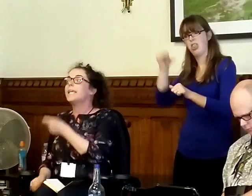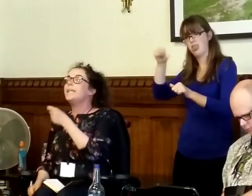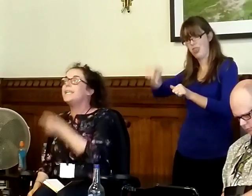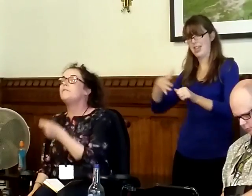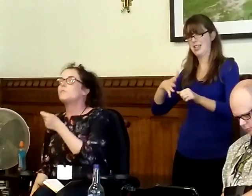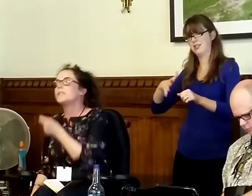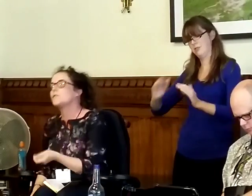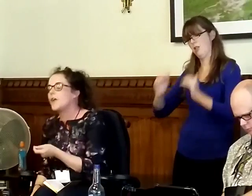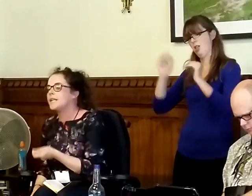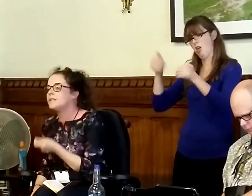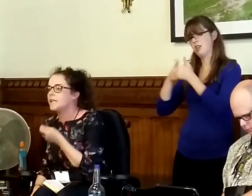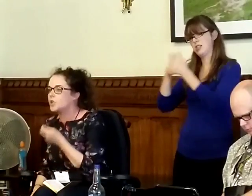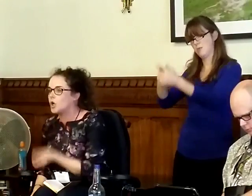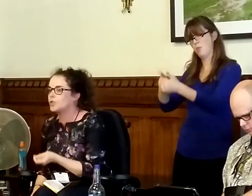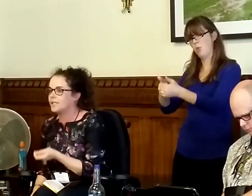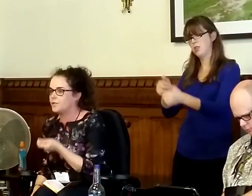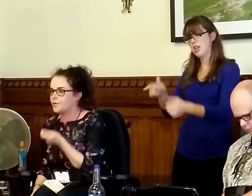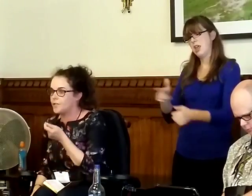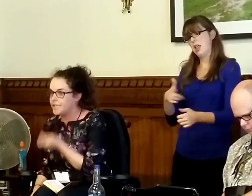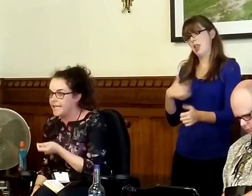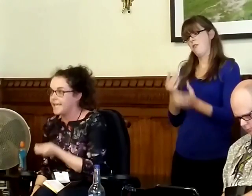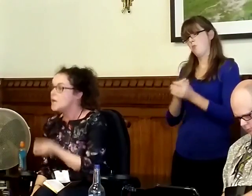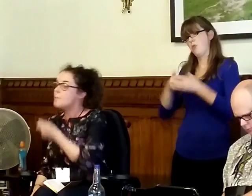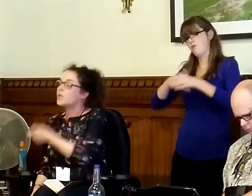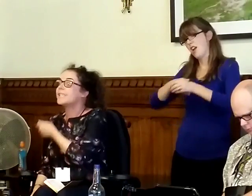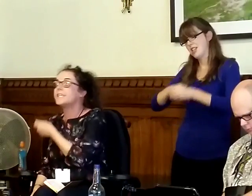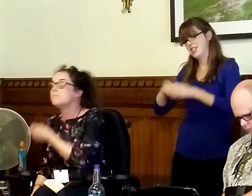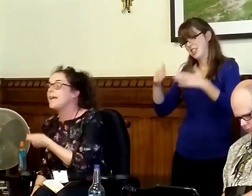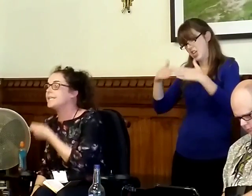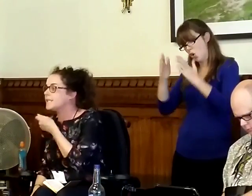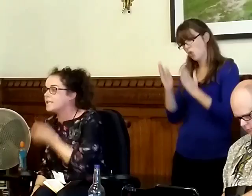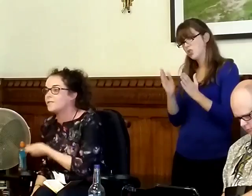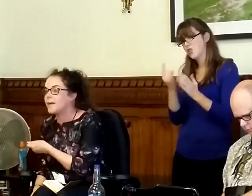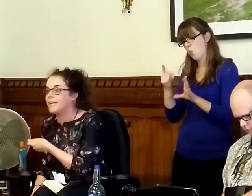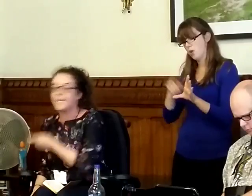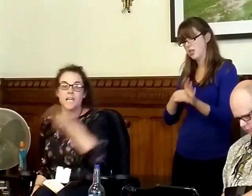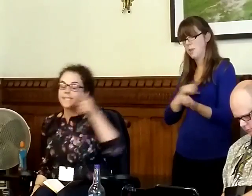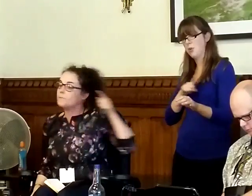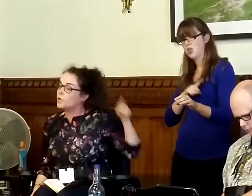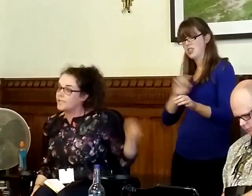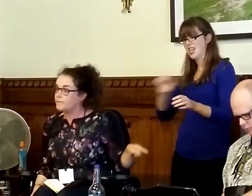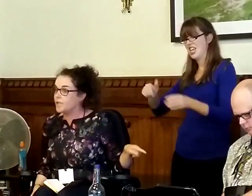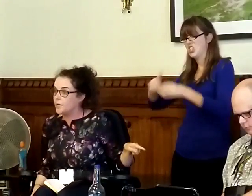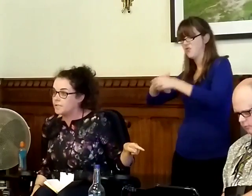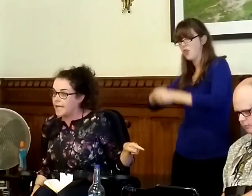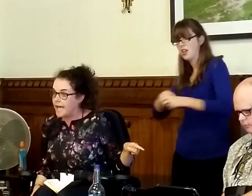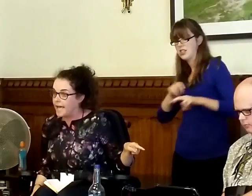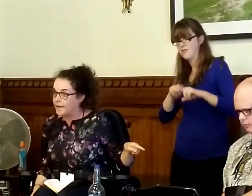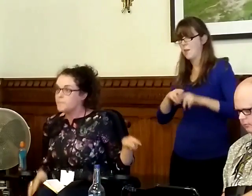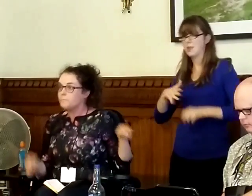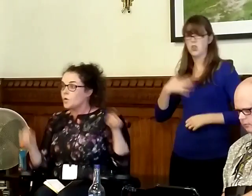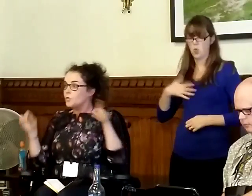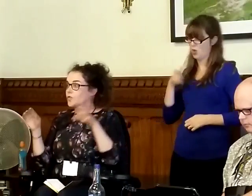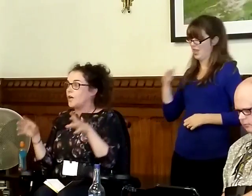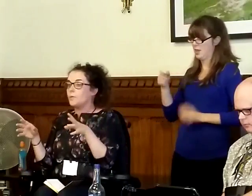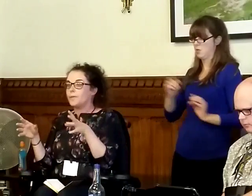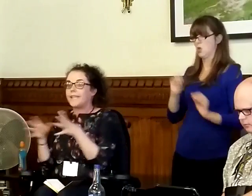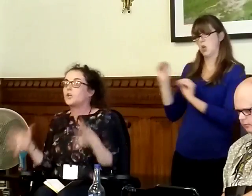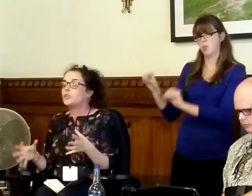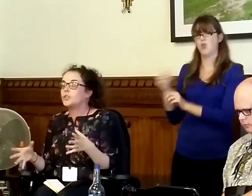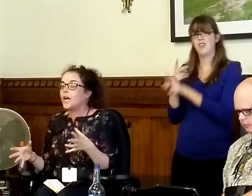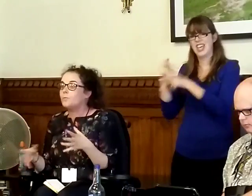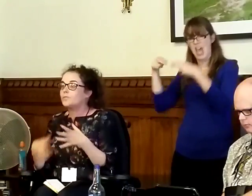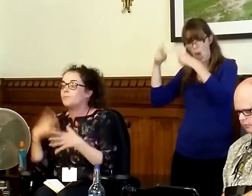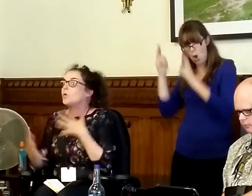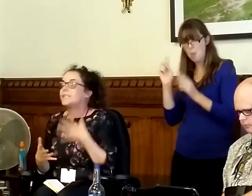needs. He lived with his friends in a cottage for a year because his mates and his family didn't want him to go into care. So,